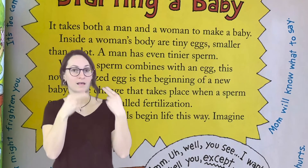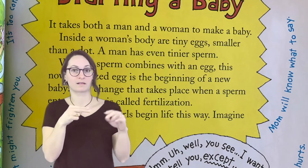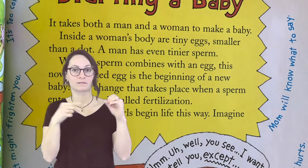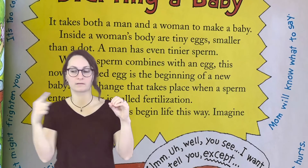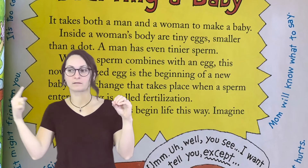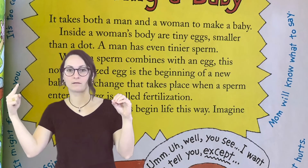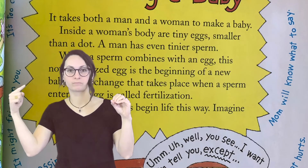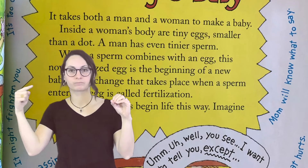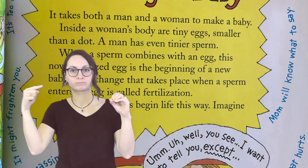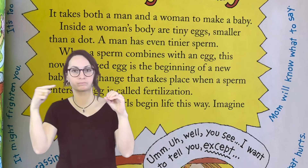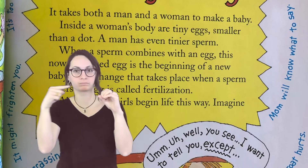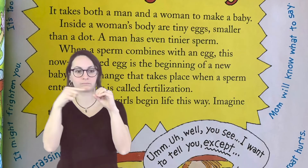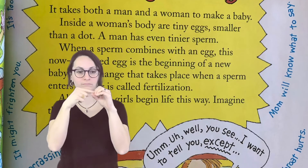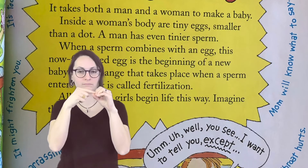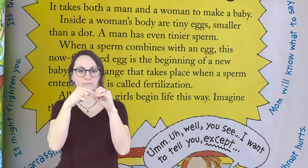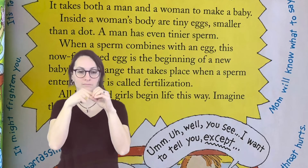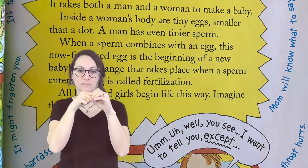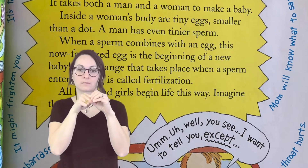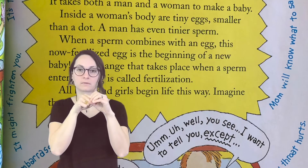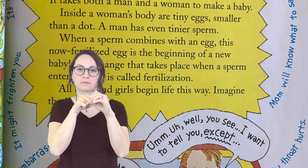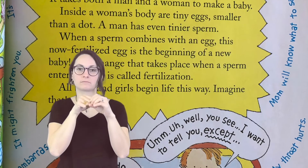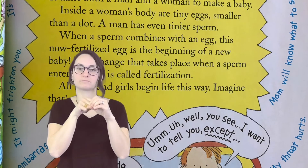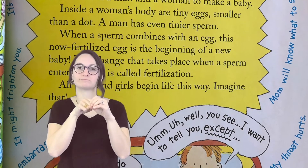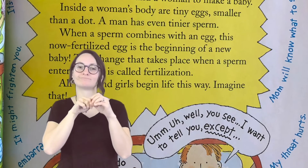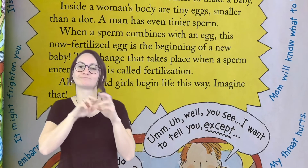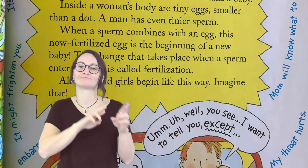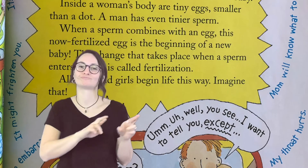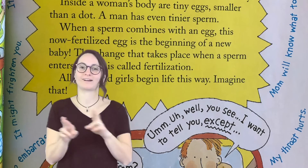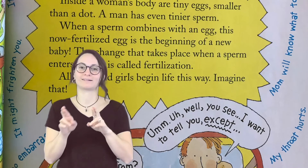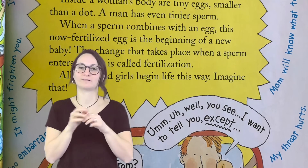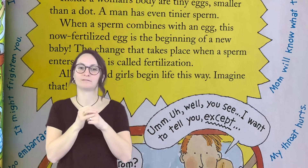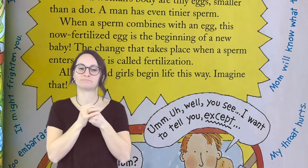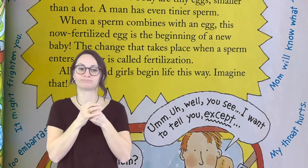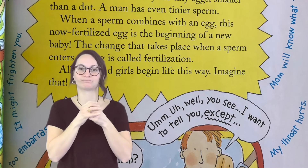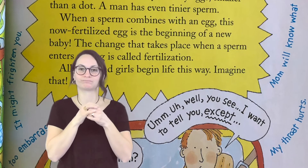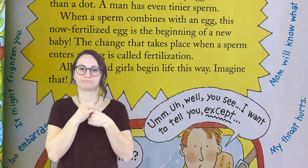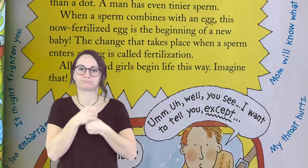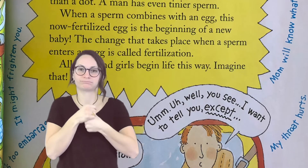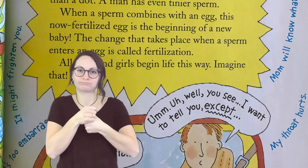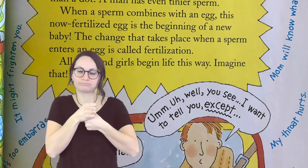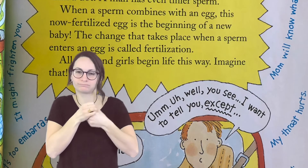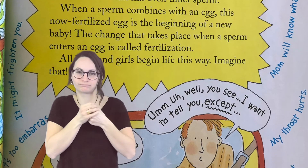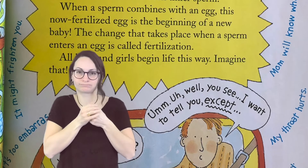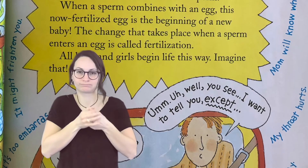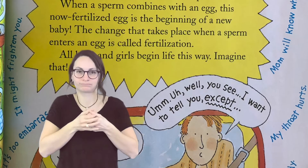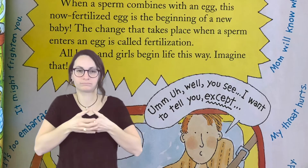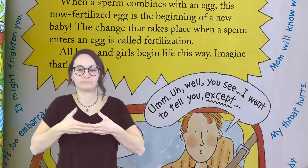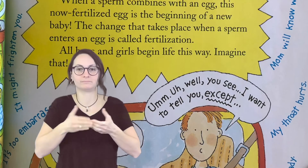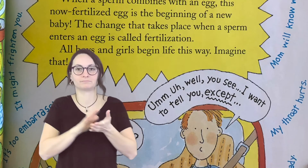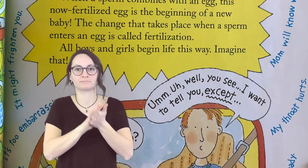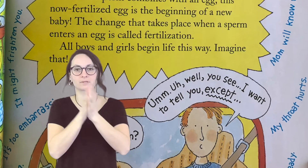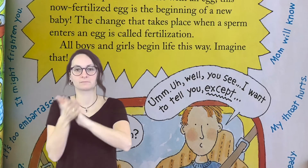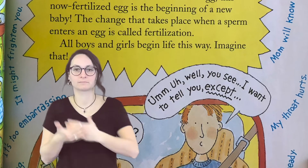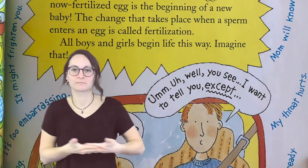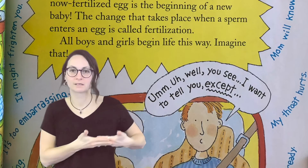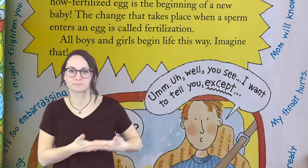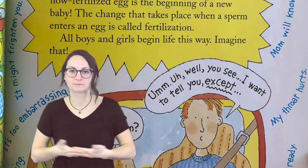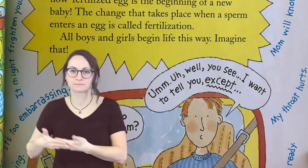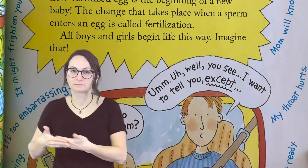sperm combines with an egg, this now fertilized egg is the beginning of a new baby. The change that takes